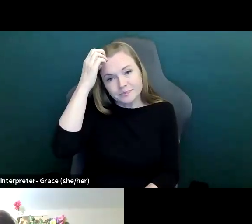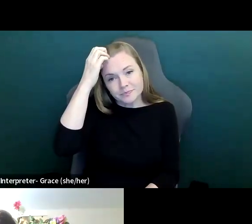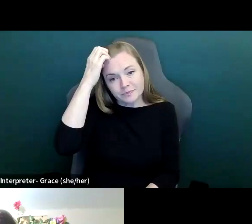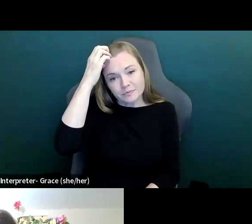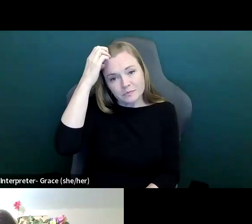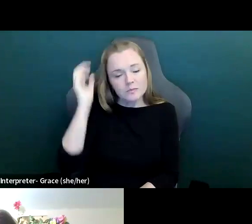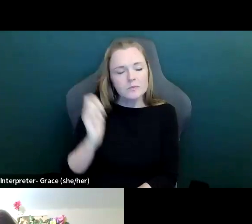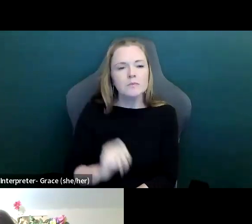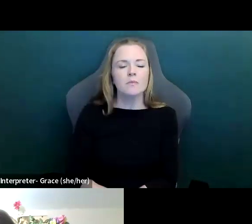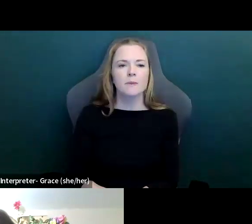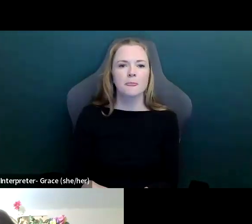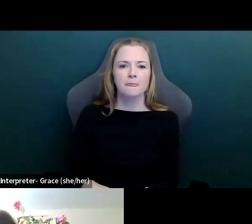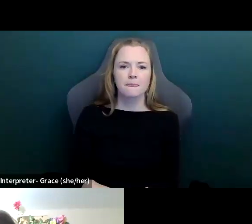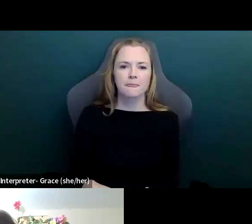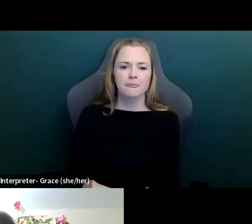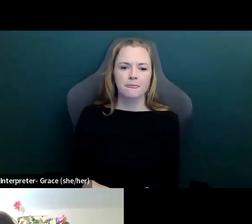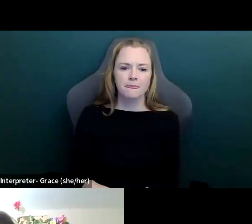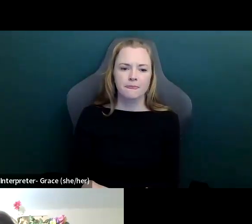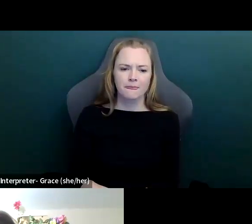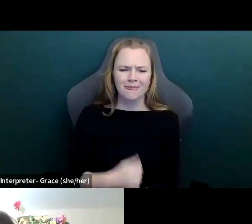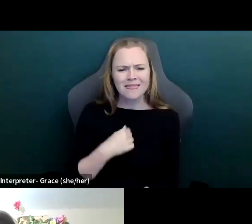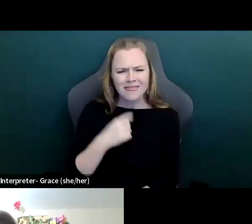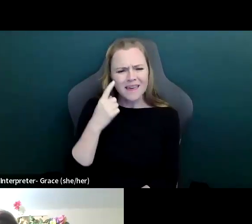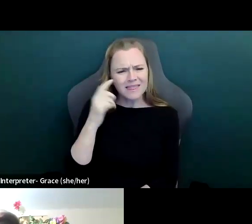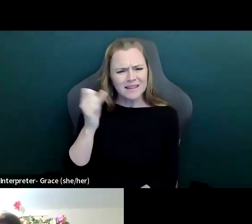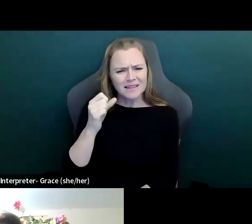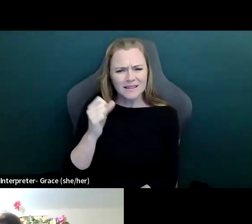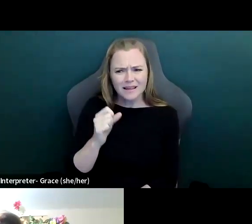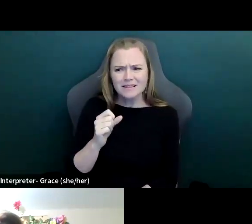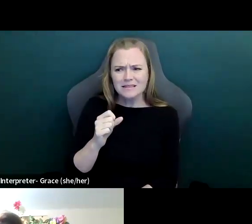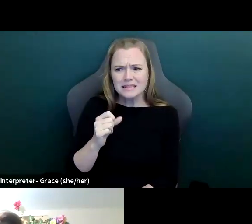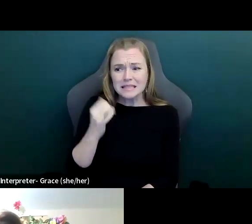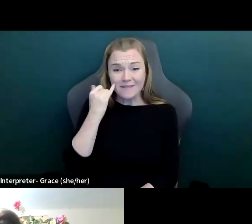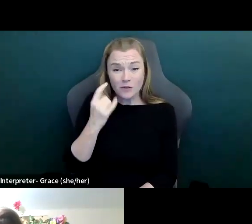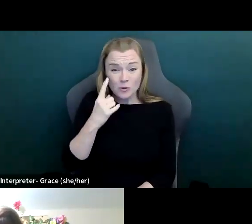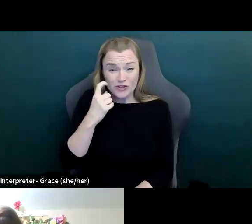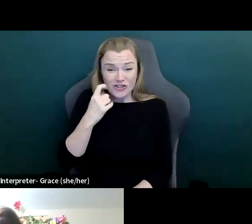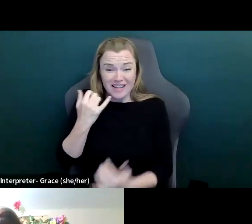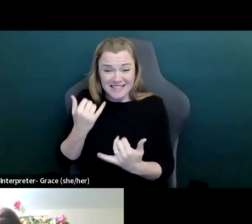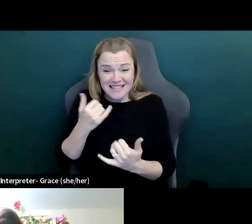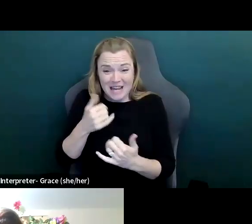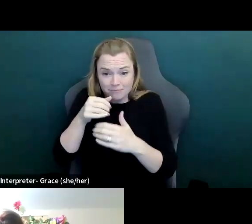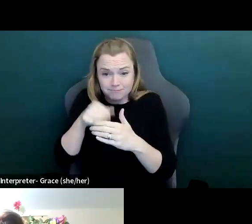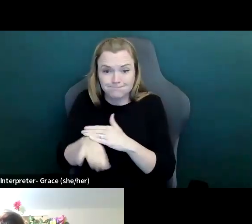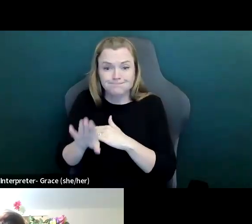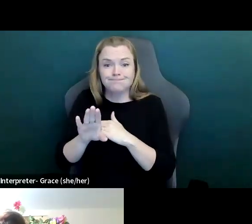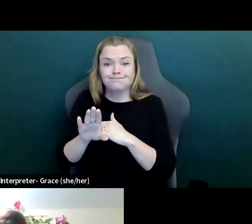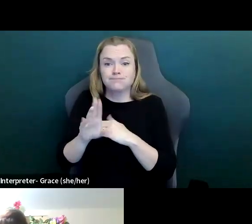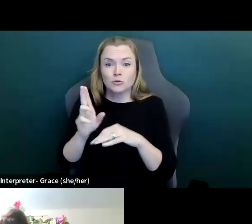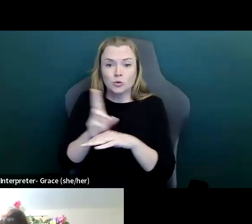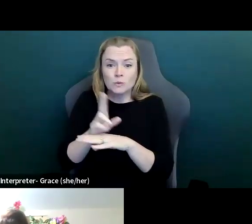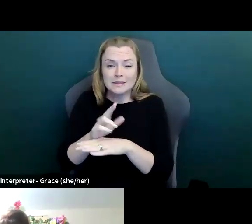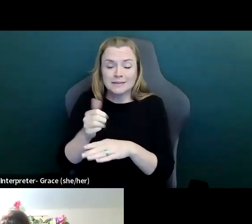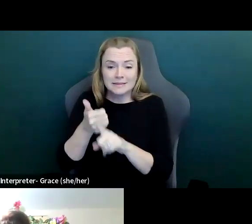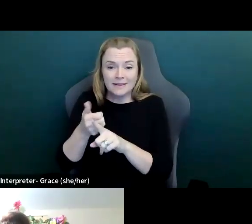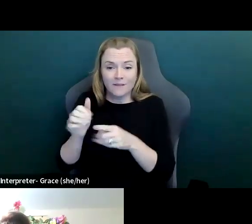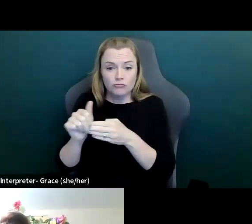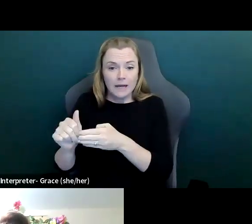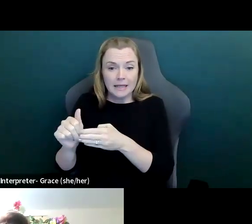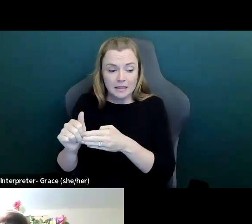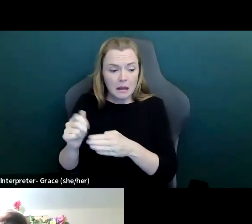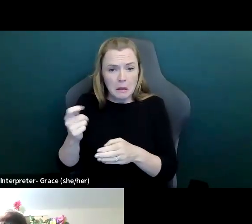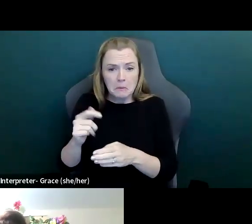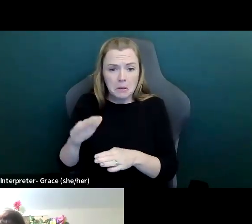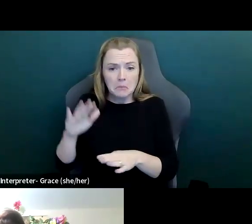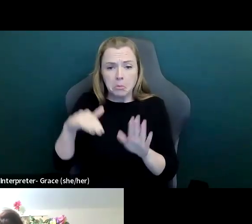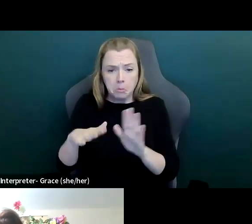so there may be some bumps in the road if you're just entering self-direction, that you may not notice the things that all of us